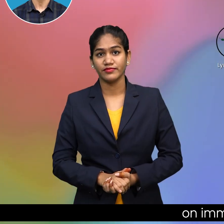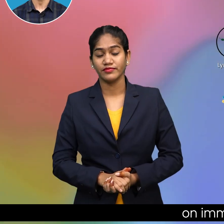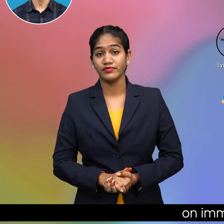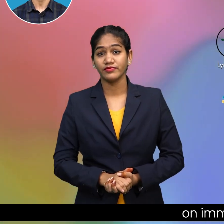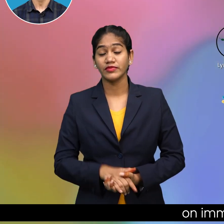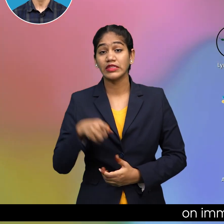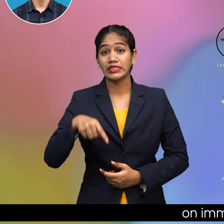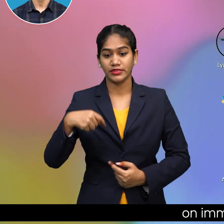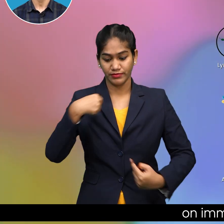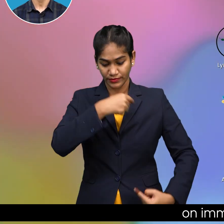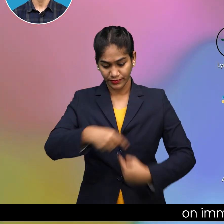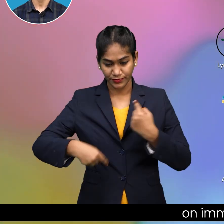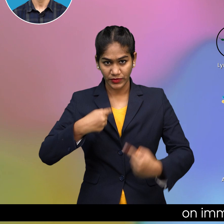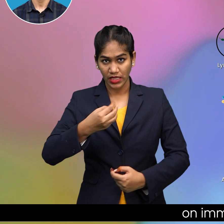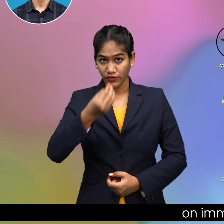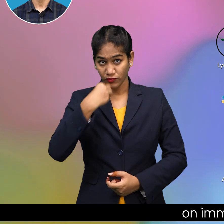on immune function